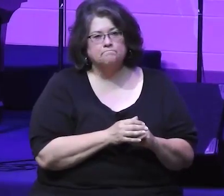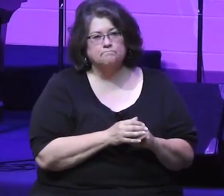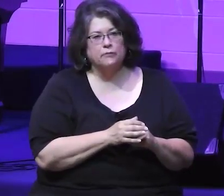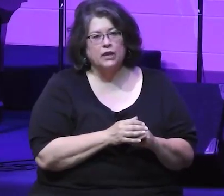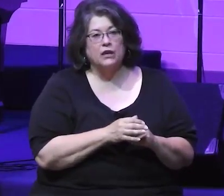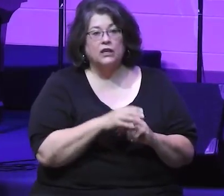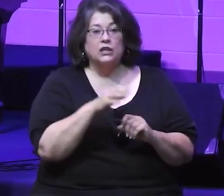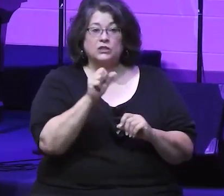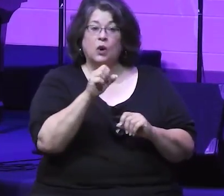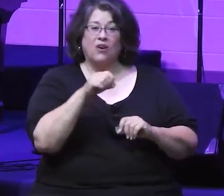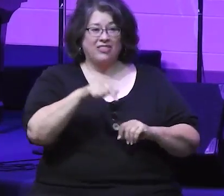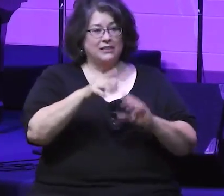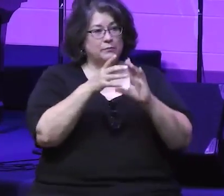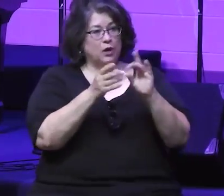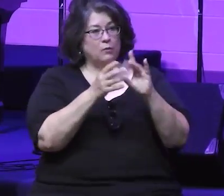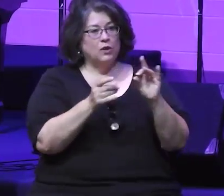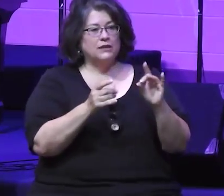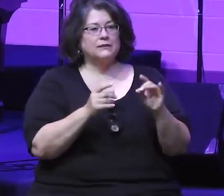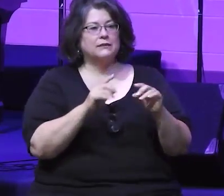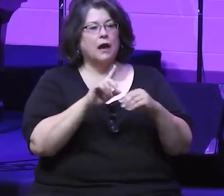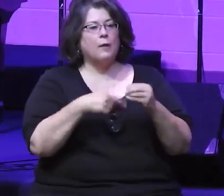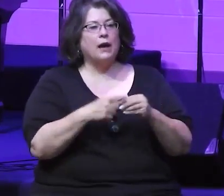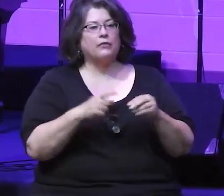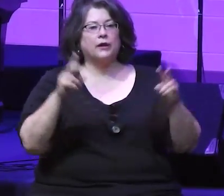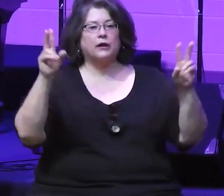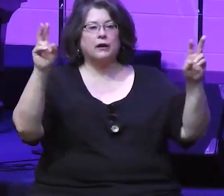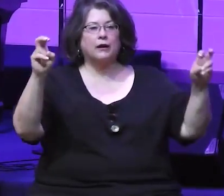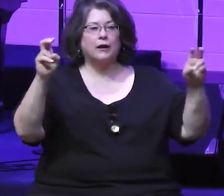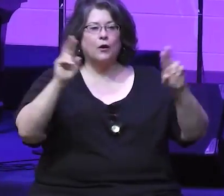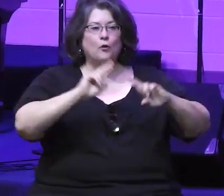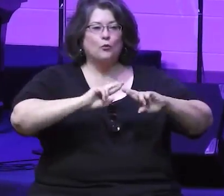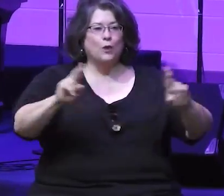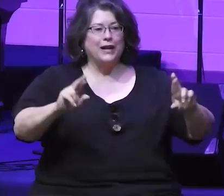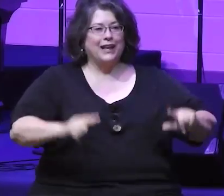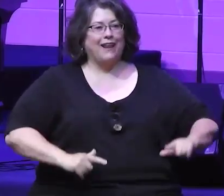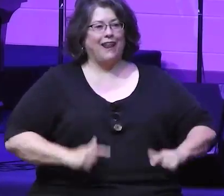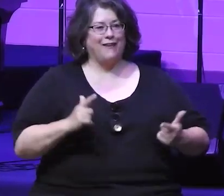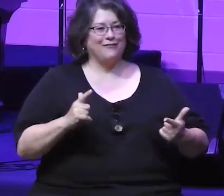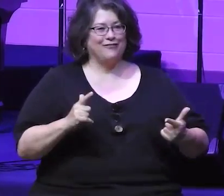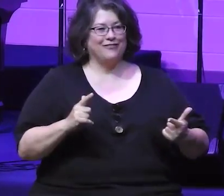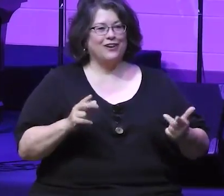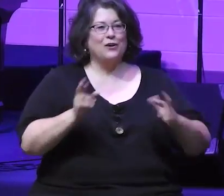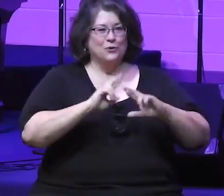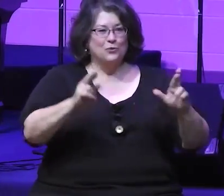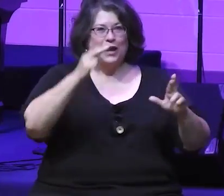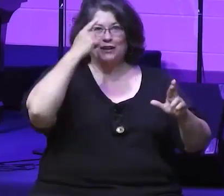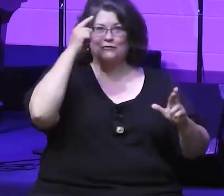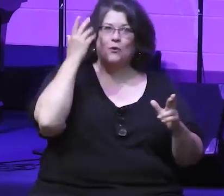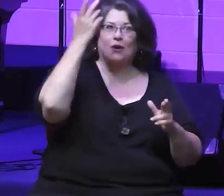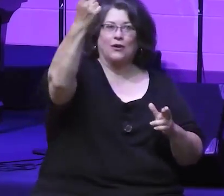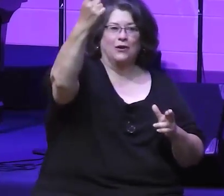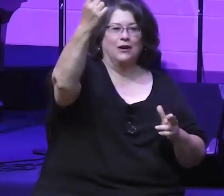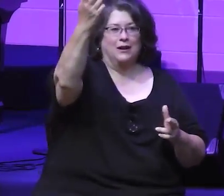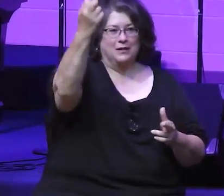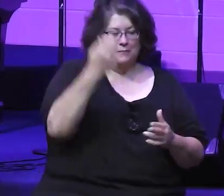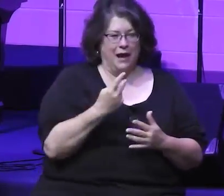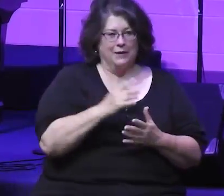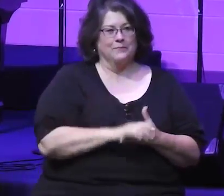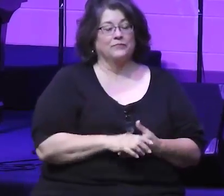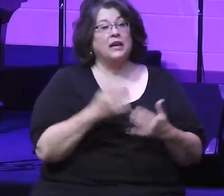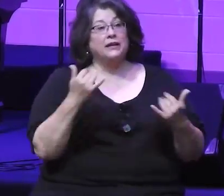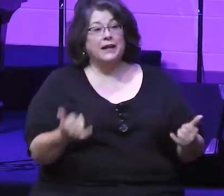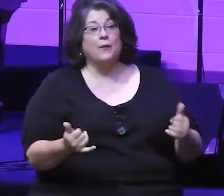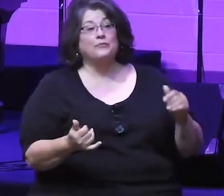ready life looks like. Now, a great biblical scholar told